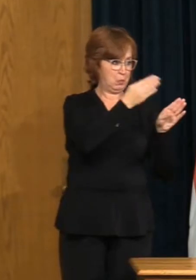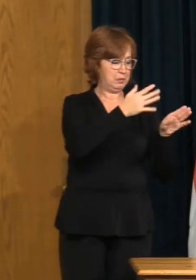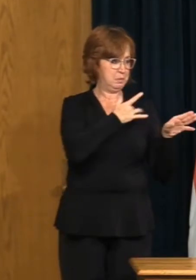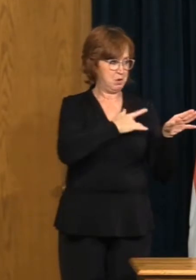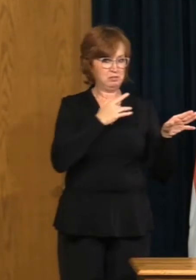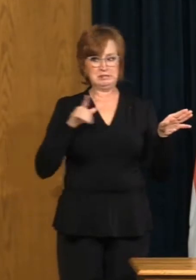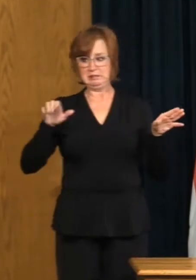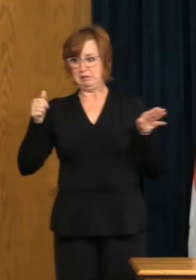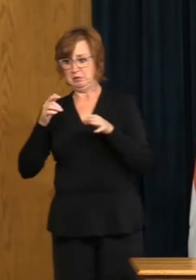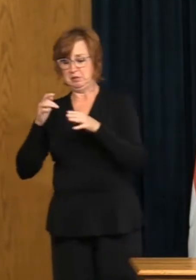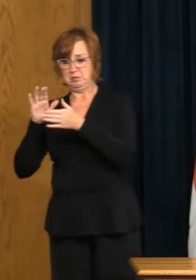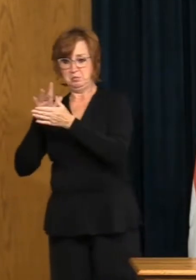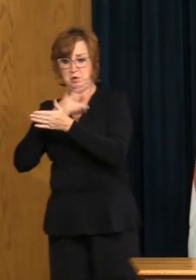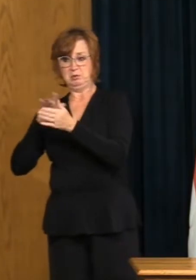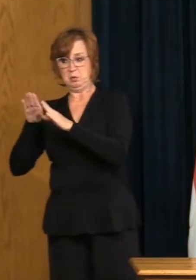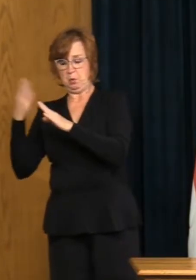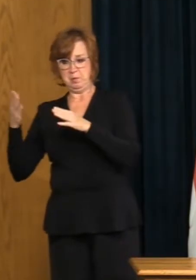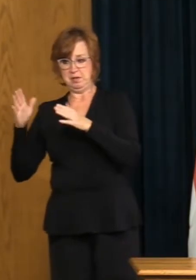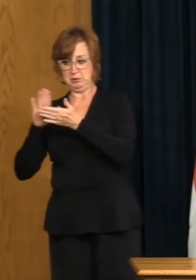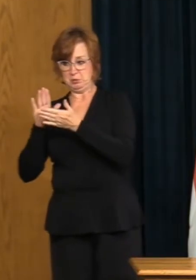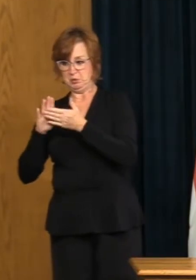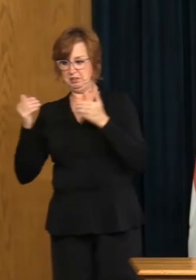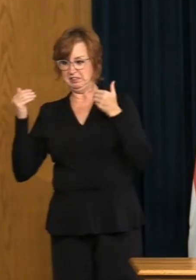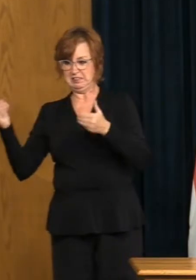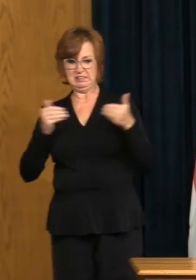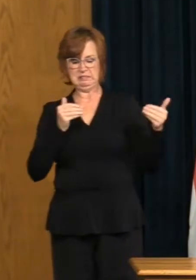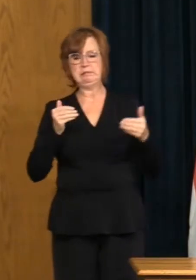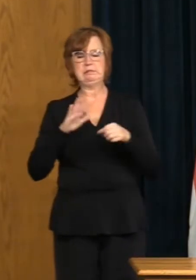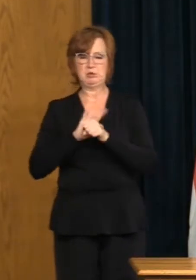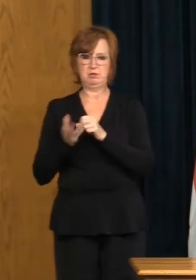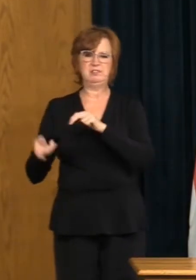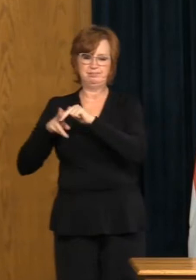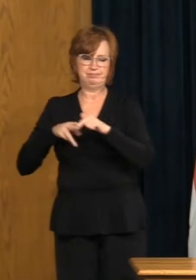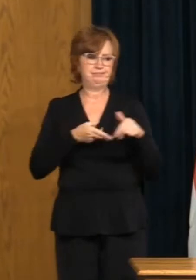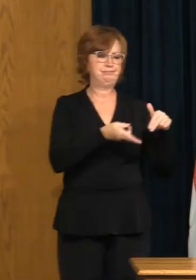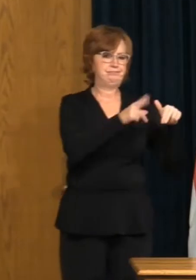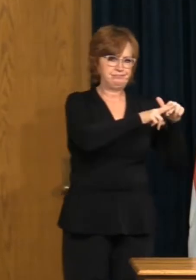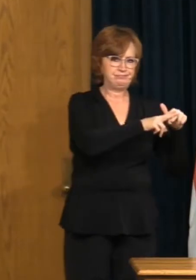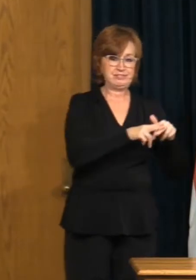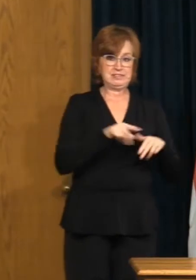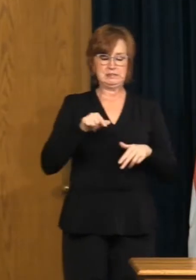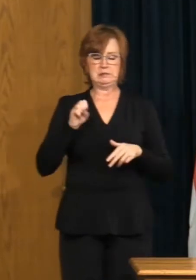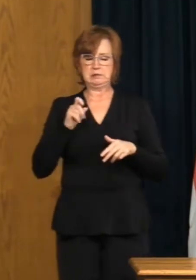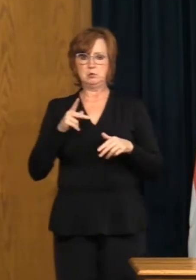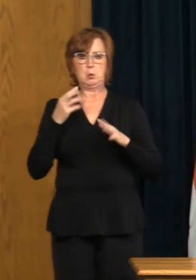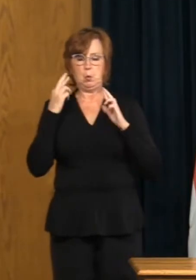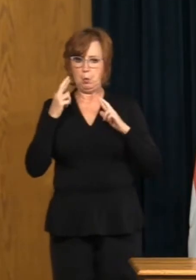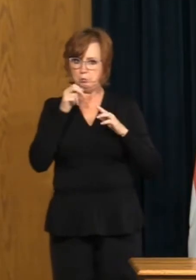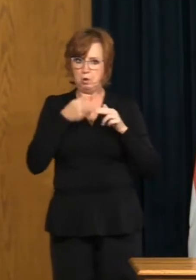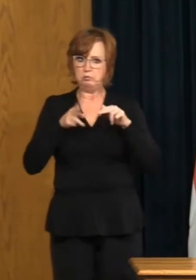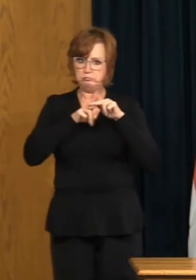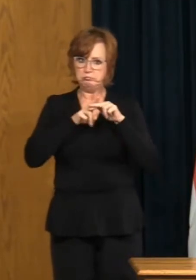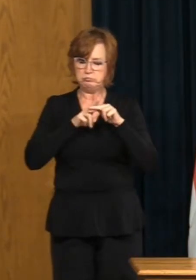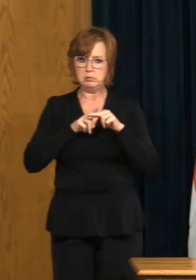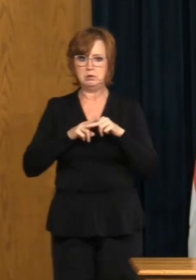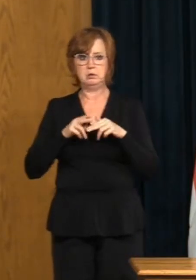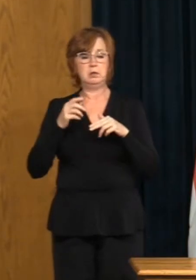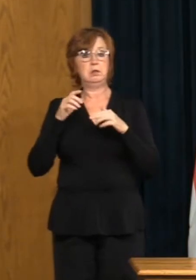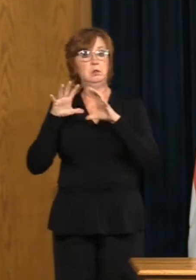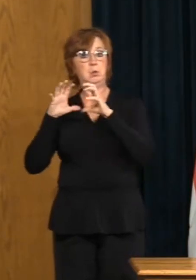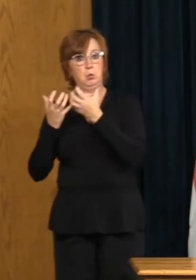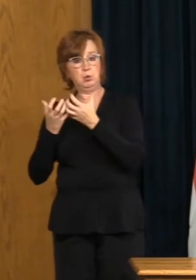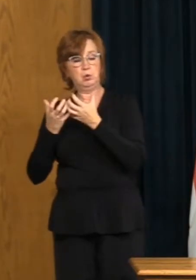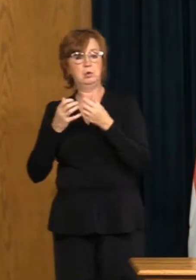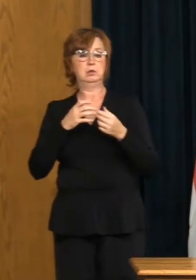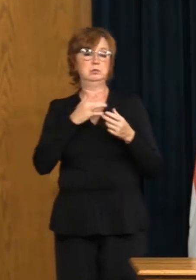but we obviously need to continue to understand why transmission picks up and what measures we need to take proactively to prevent that